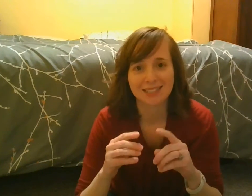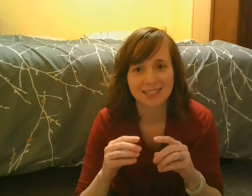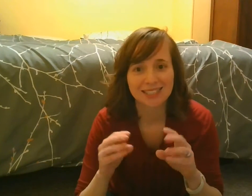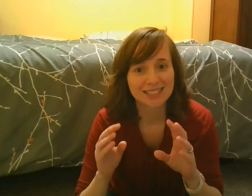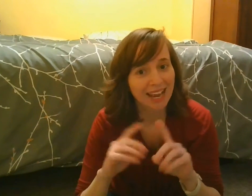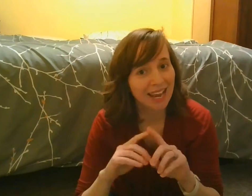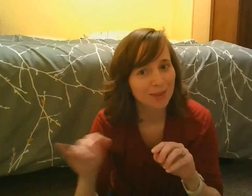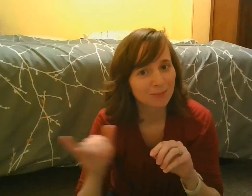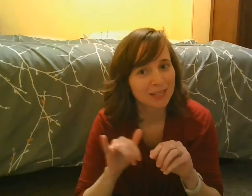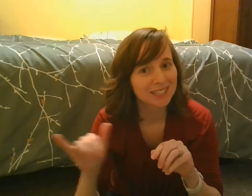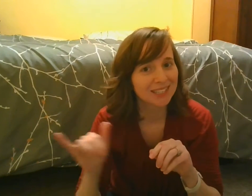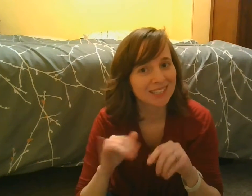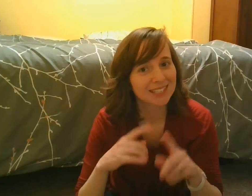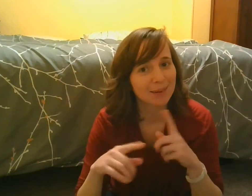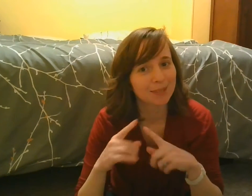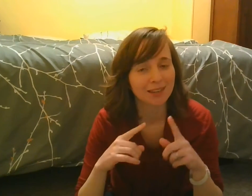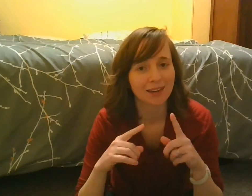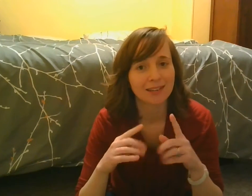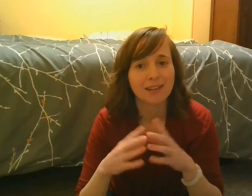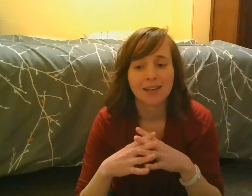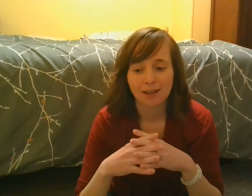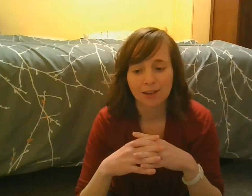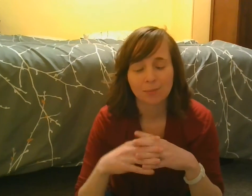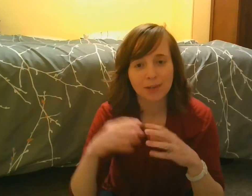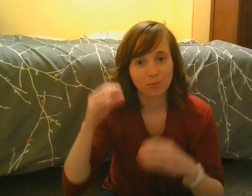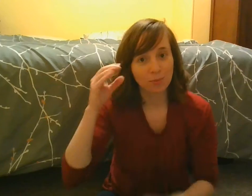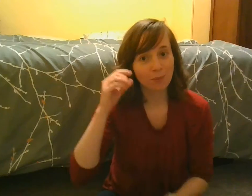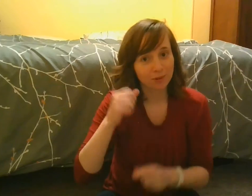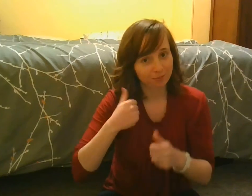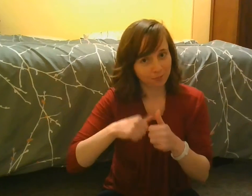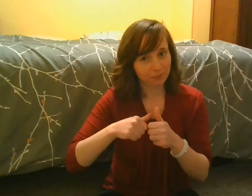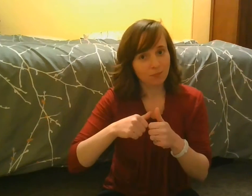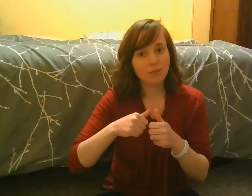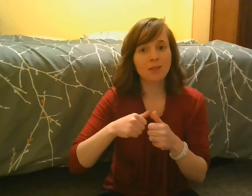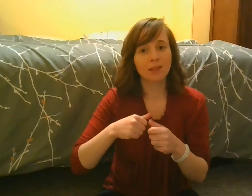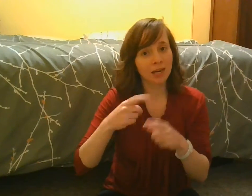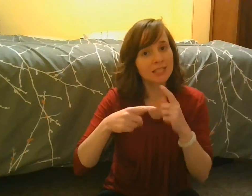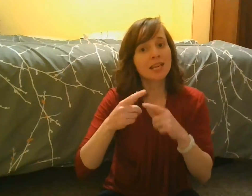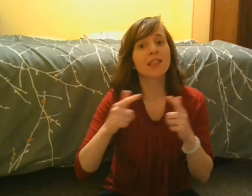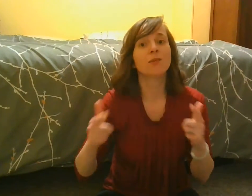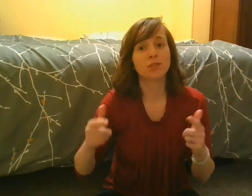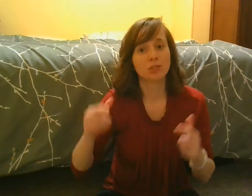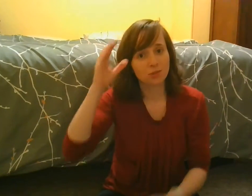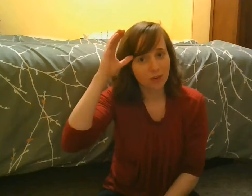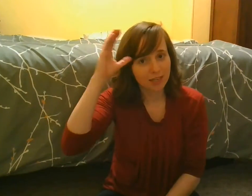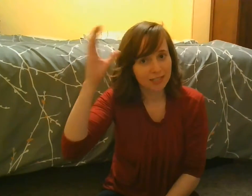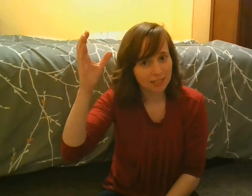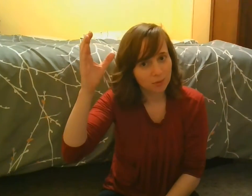the same, it's basically the same sign, but remember, a lot of sign language is used very